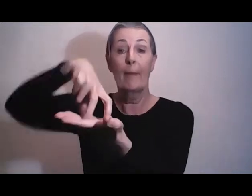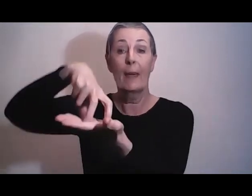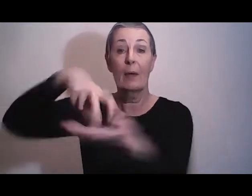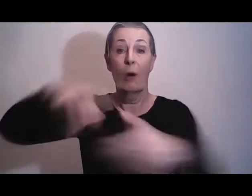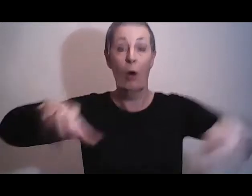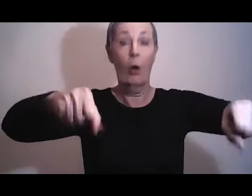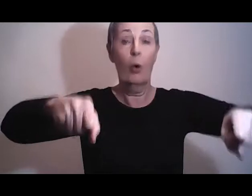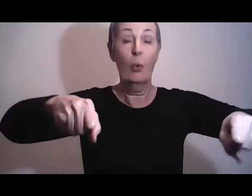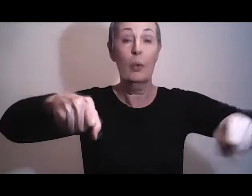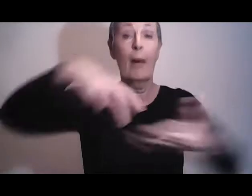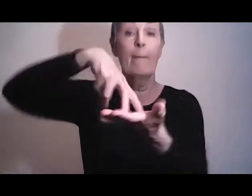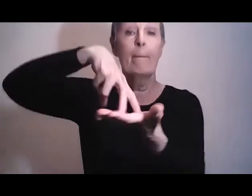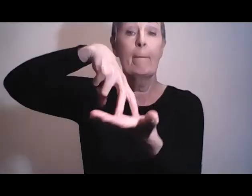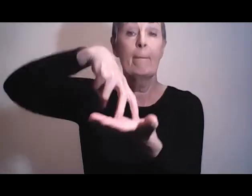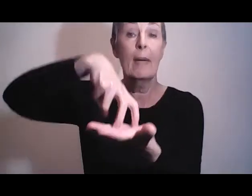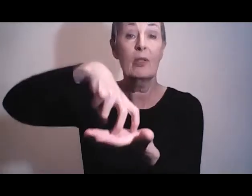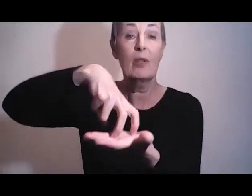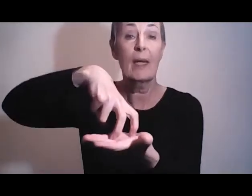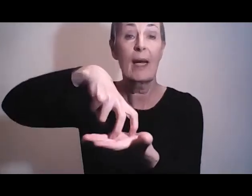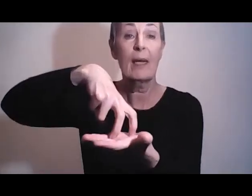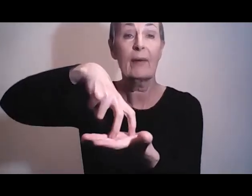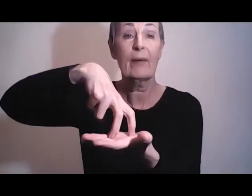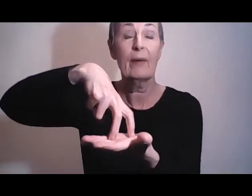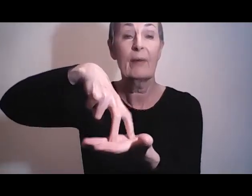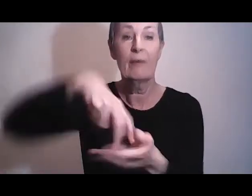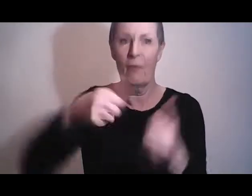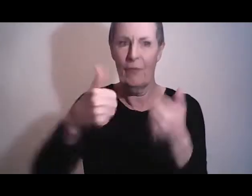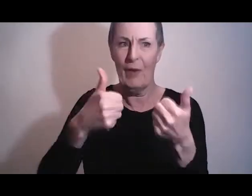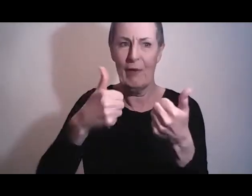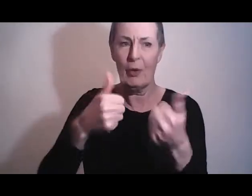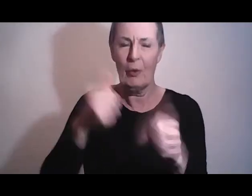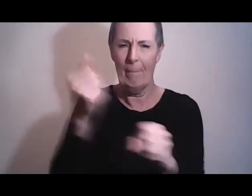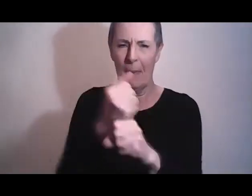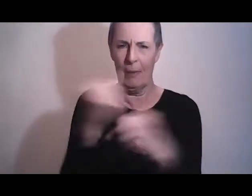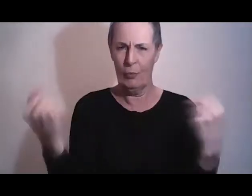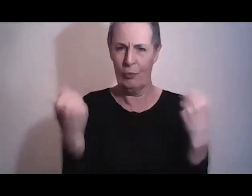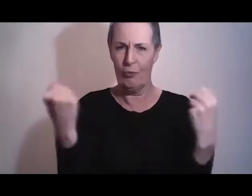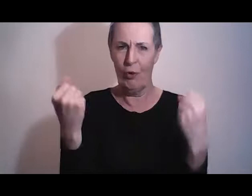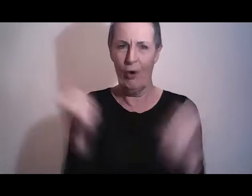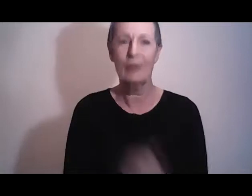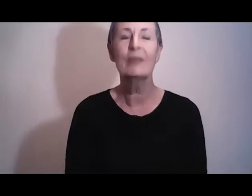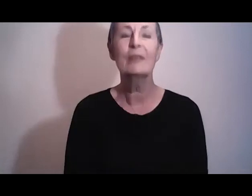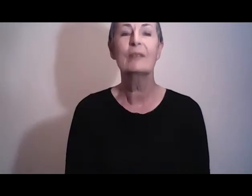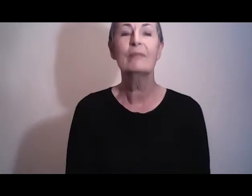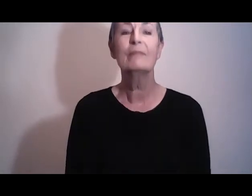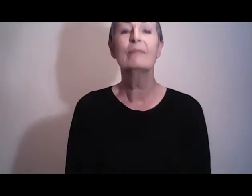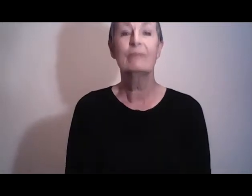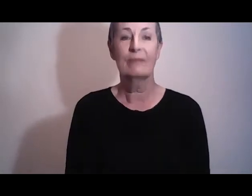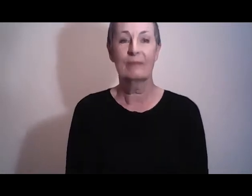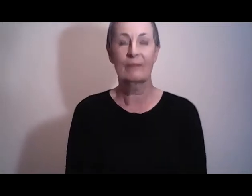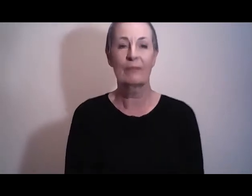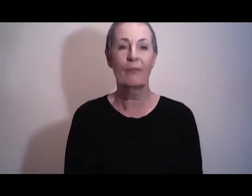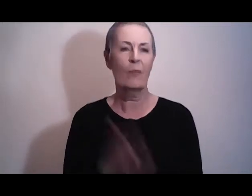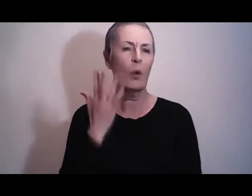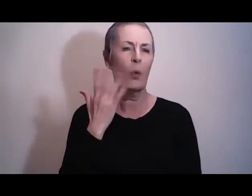standing, and you just hold your legs bent like that. And when you feel tired, then you can just straighten.